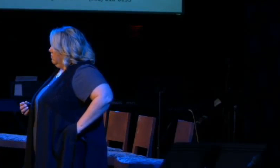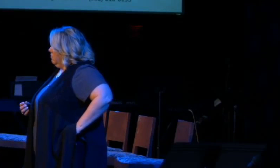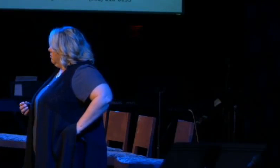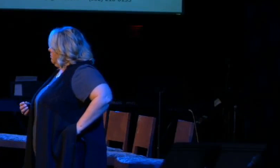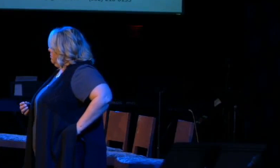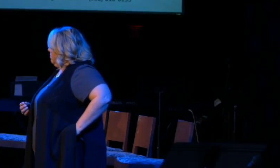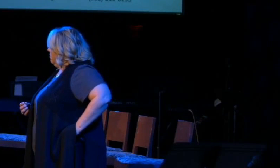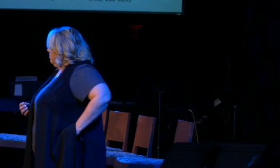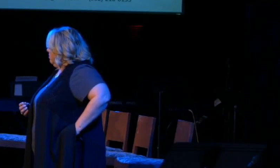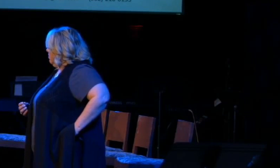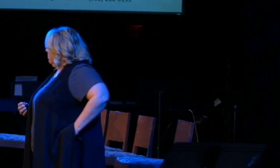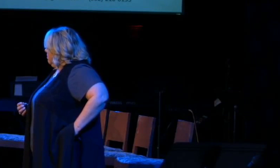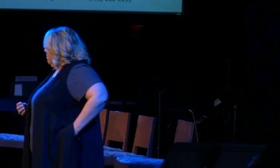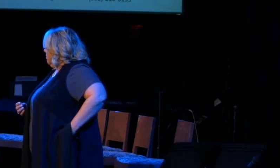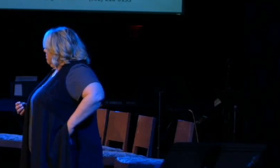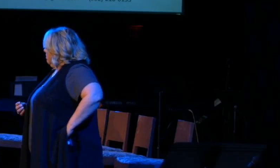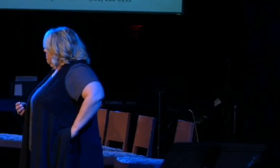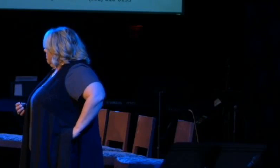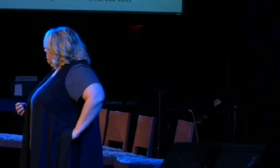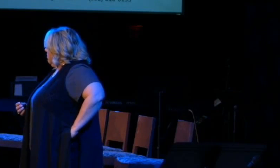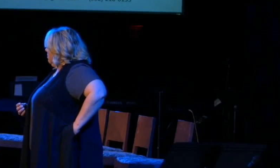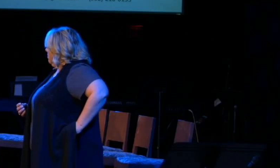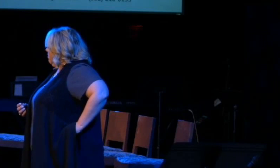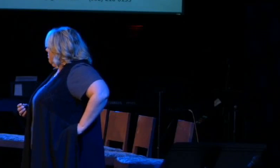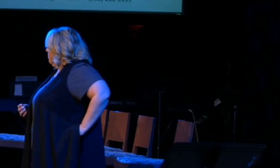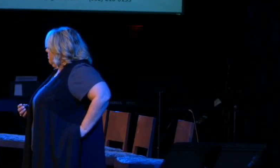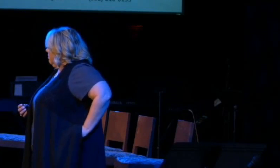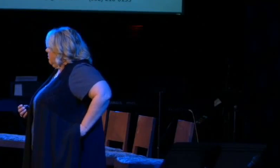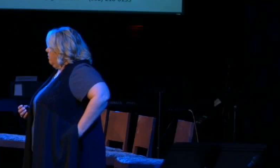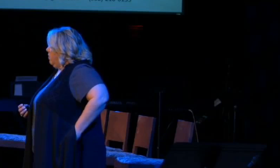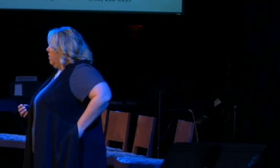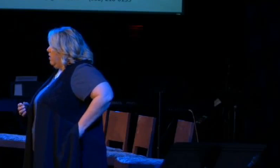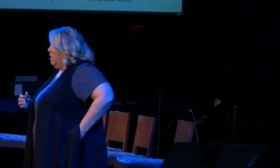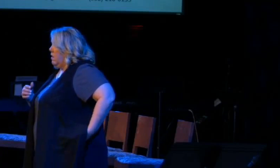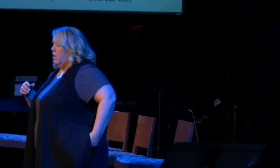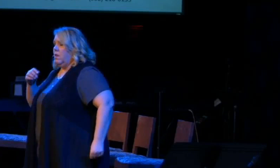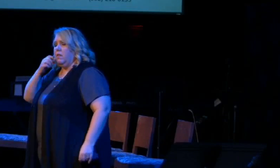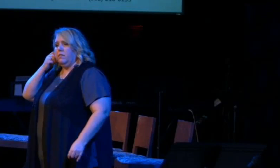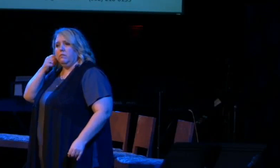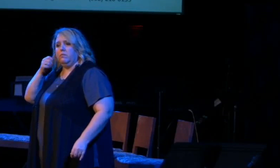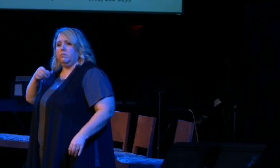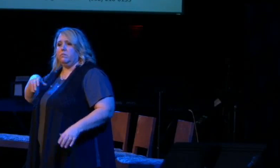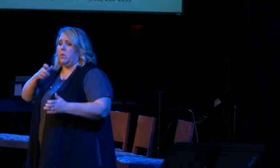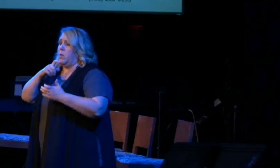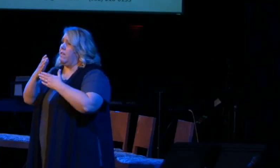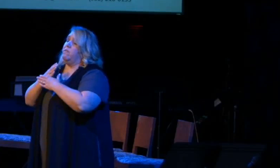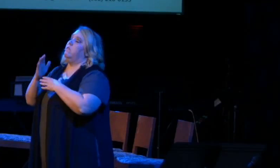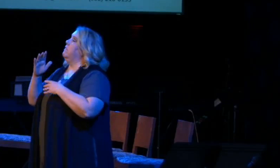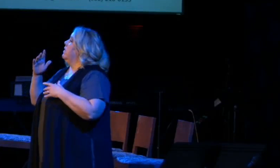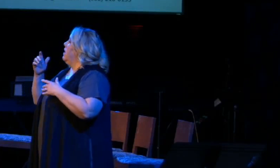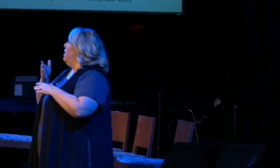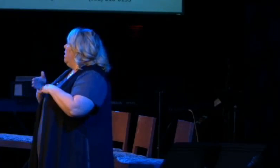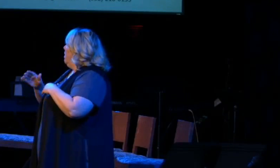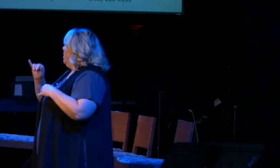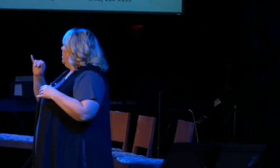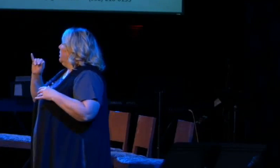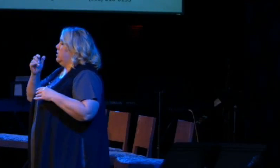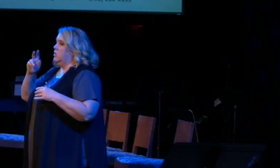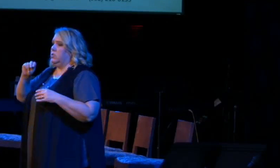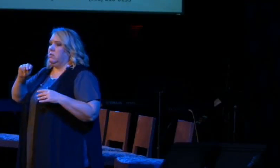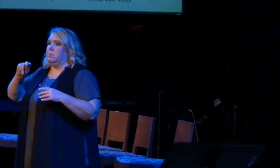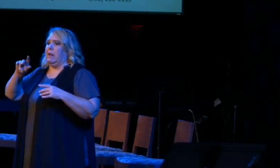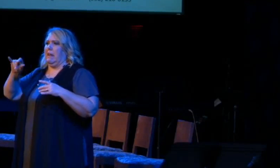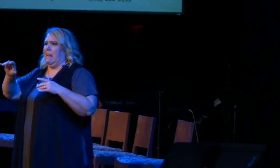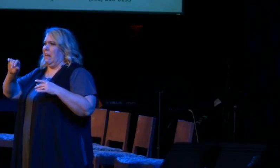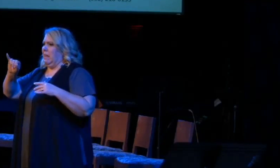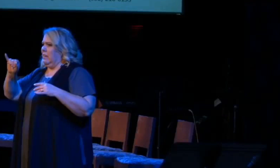Well, I really didn't relish following Yulon Kim when I heard his sermon, and then I realized I had to follow Greg Palmer, and now I have to follow these four